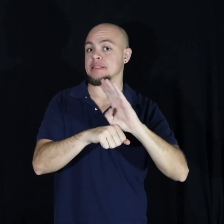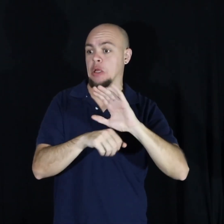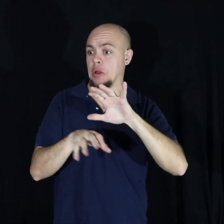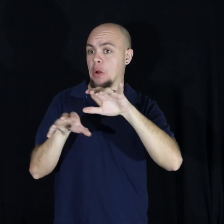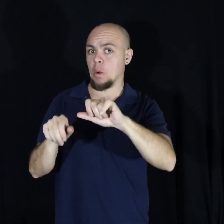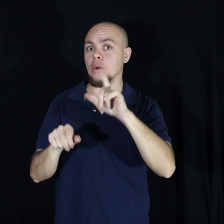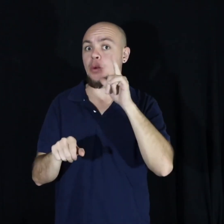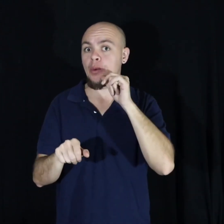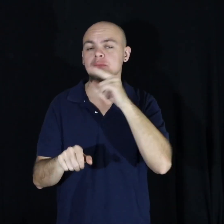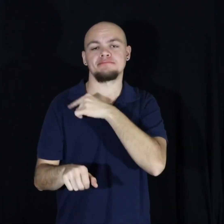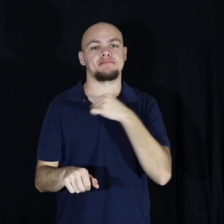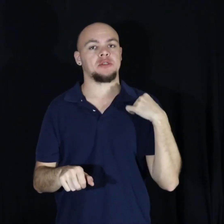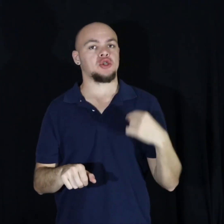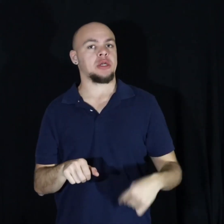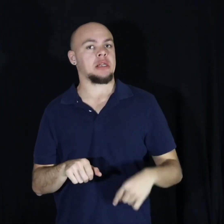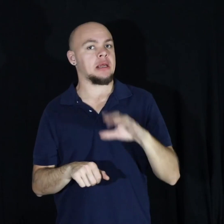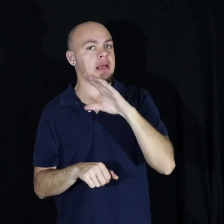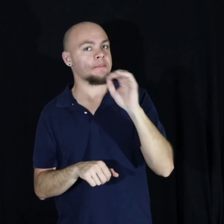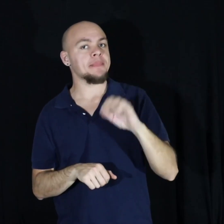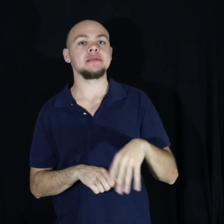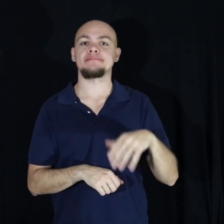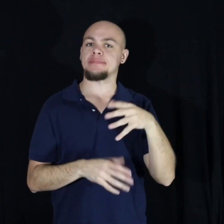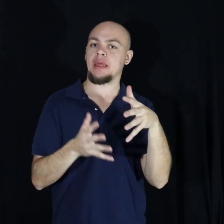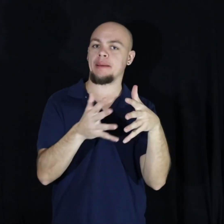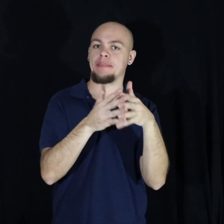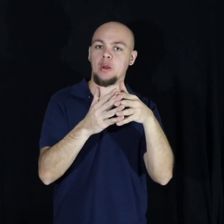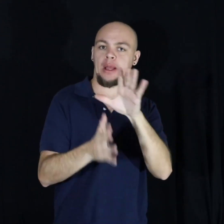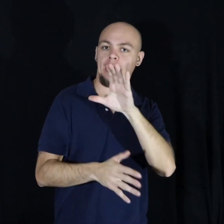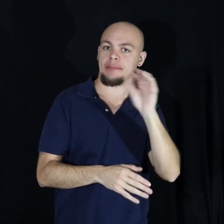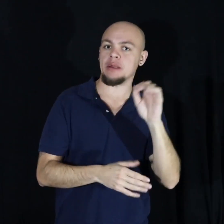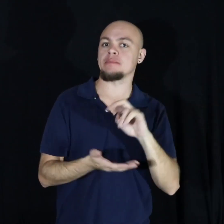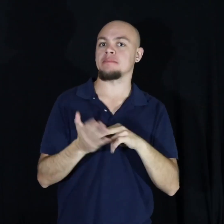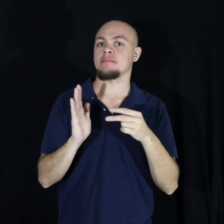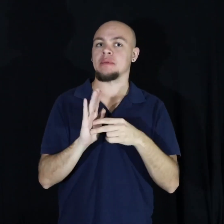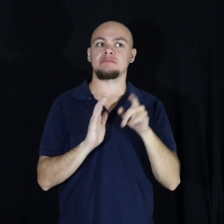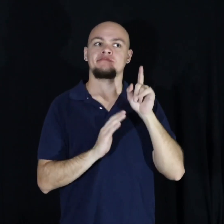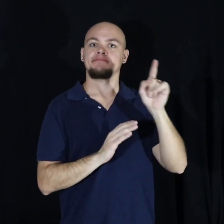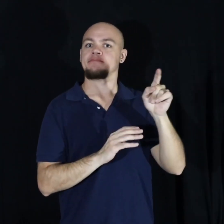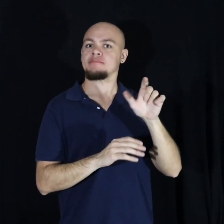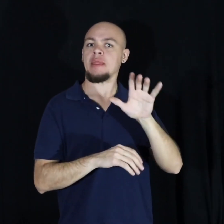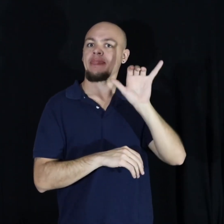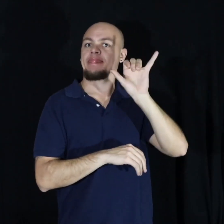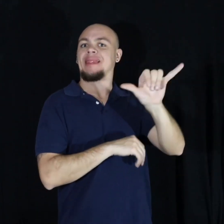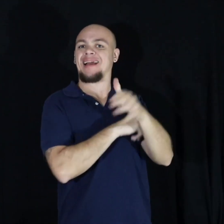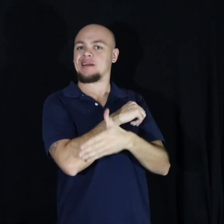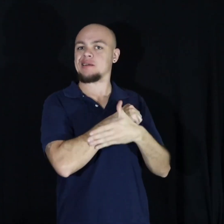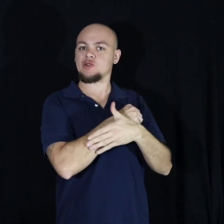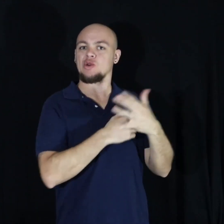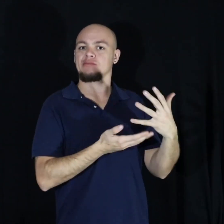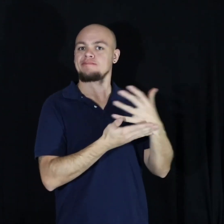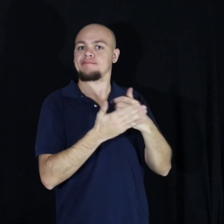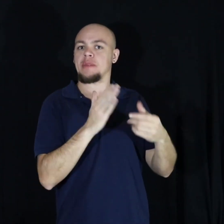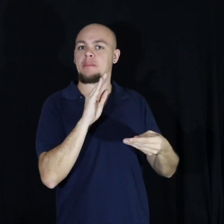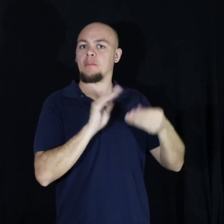Chinese company and the American companies, which makes them earning the most money. How about